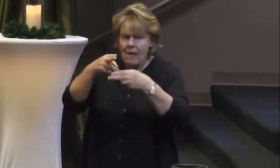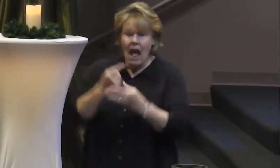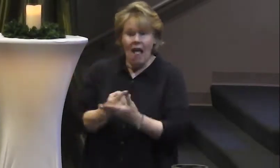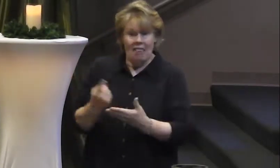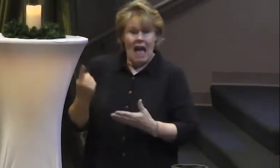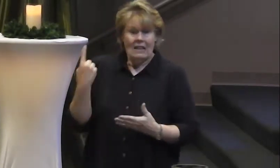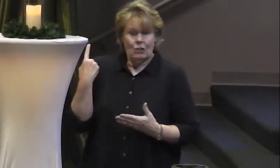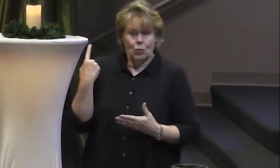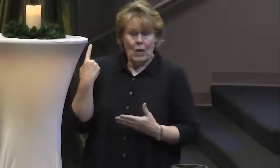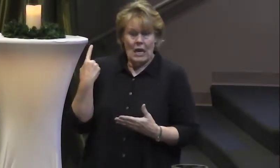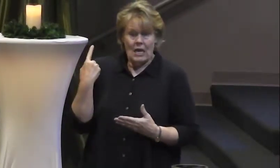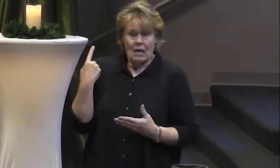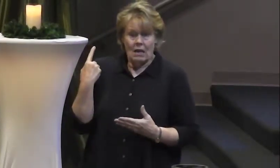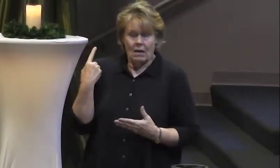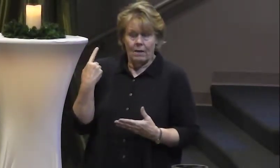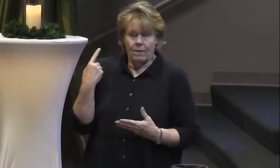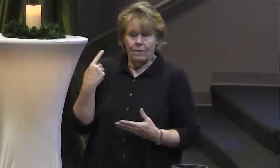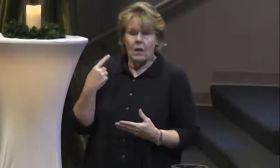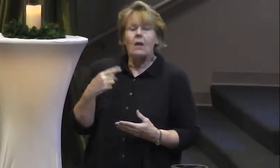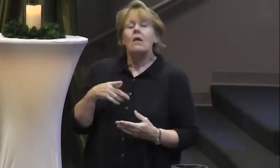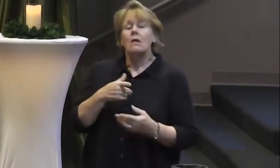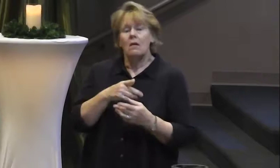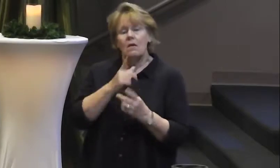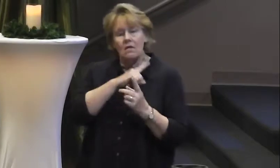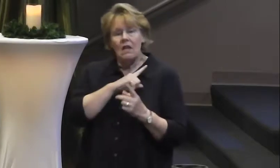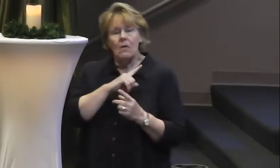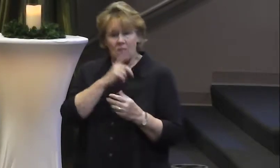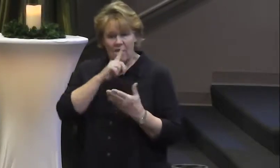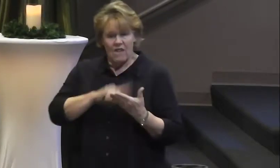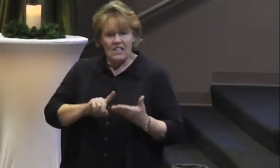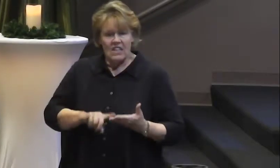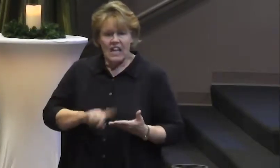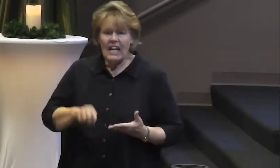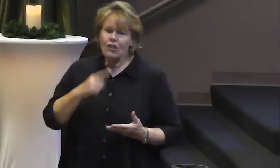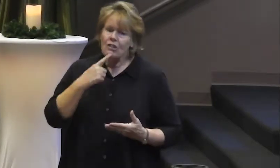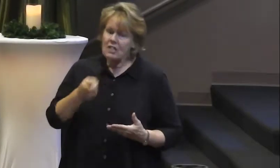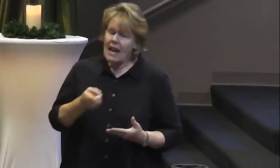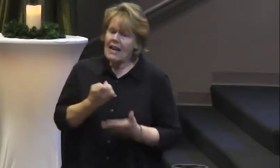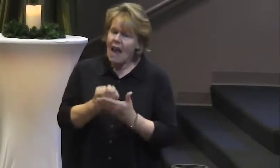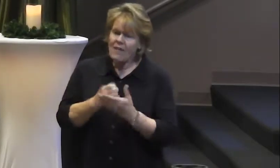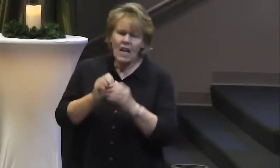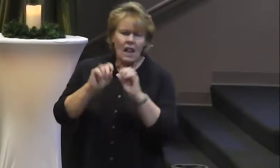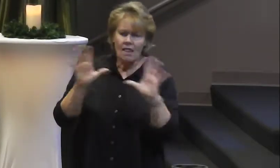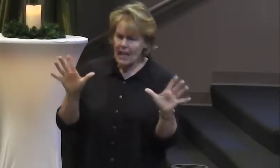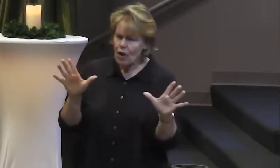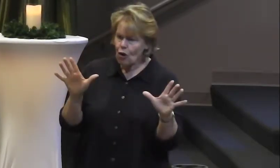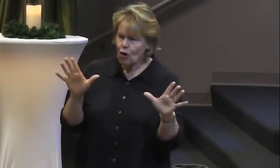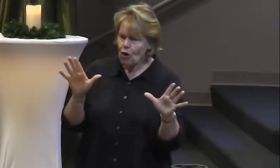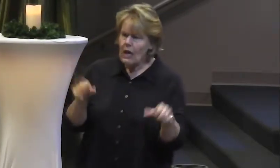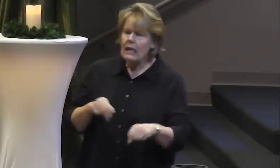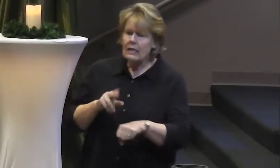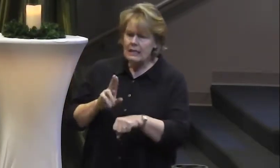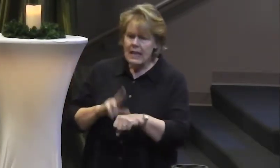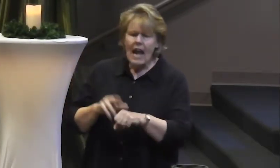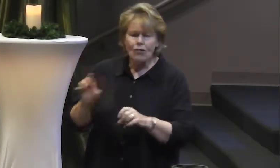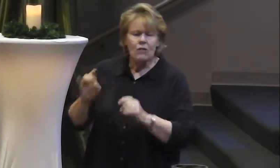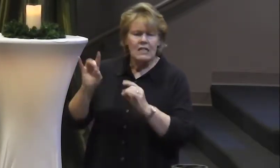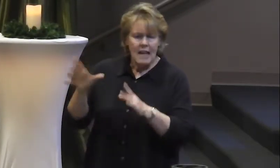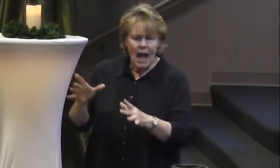global warming. The evidence is clear it's happening, and the report was full of warnings that